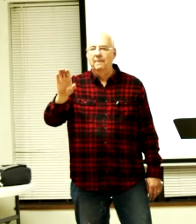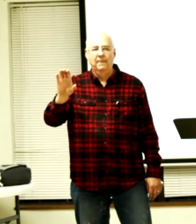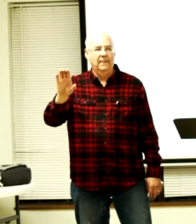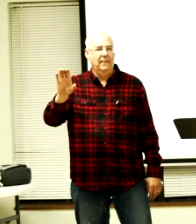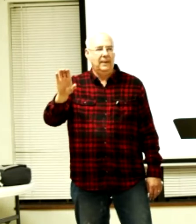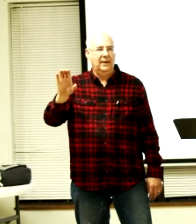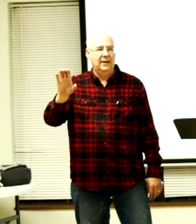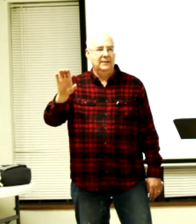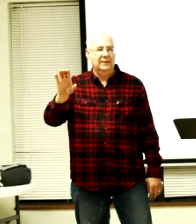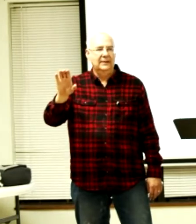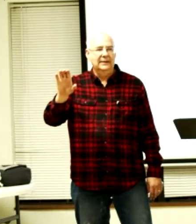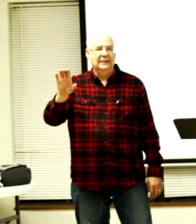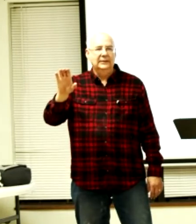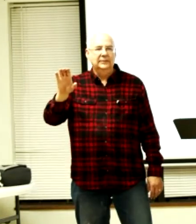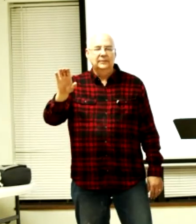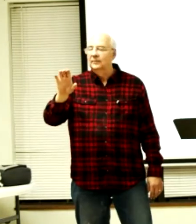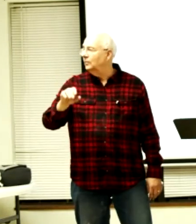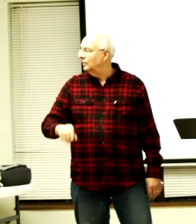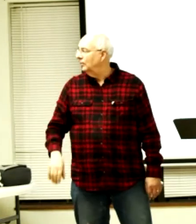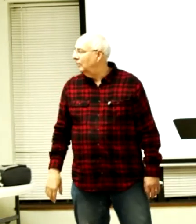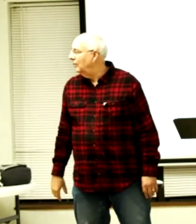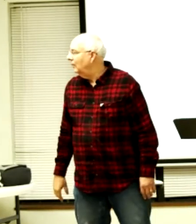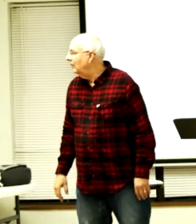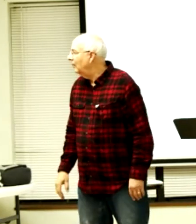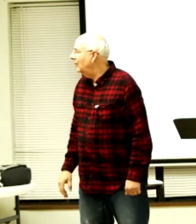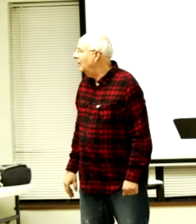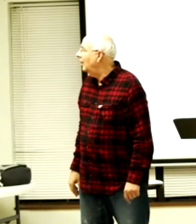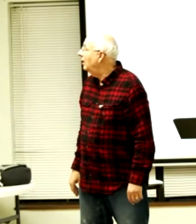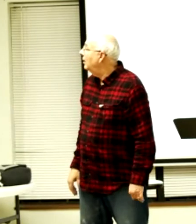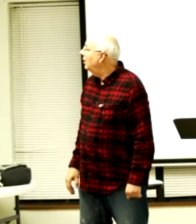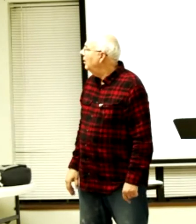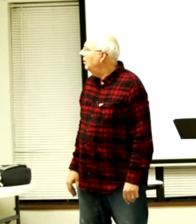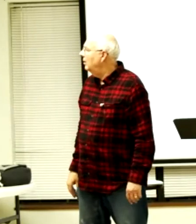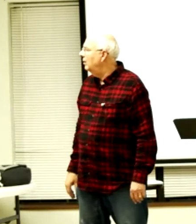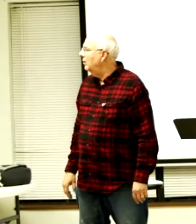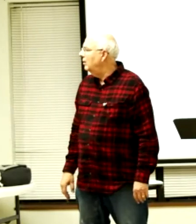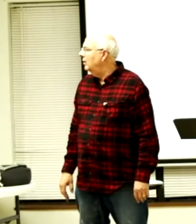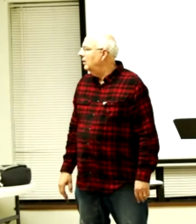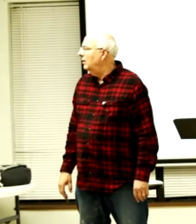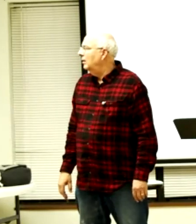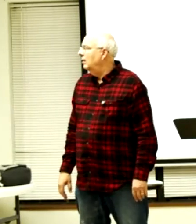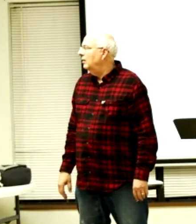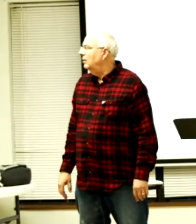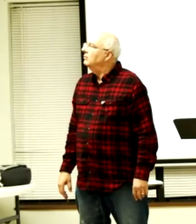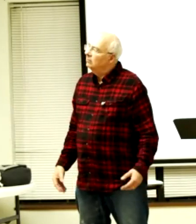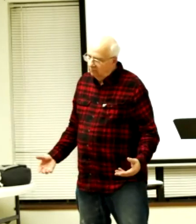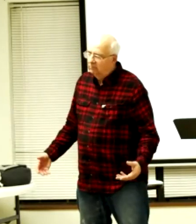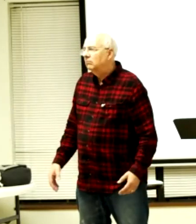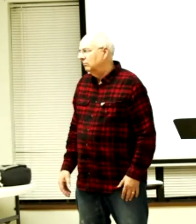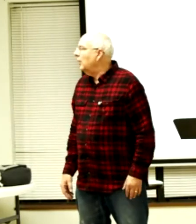1, 0, Okay. And I think the C is Roman. You see 0. 100, like a Roman C. Roman C. You see 100. Okay.